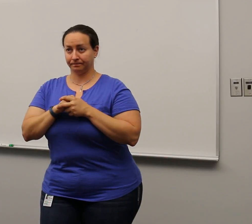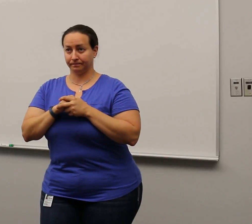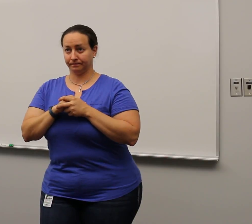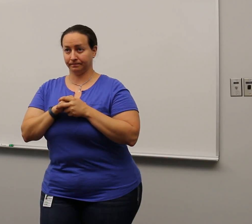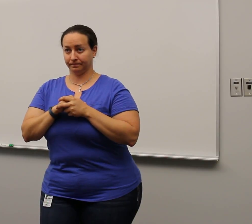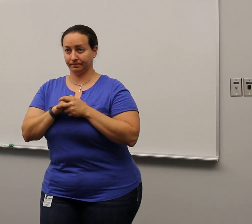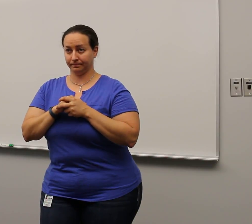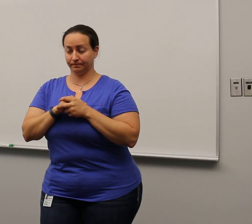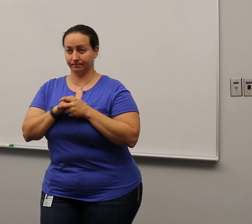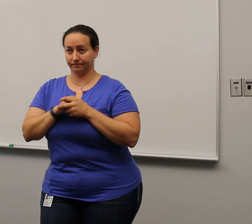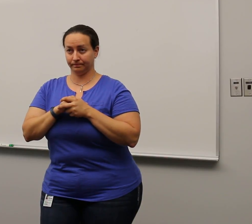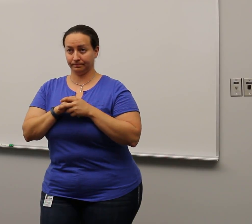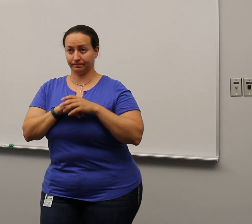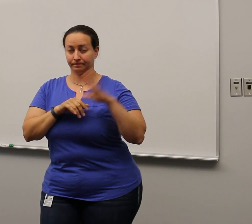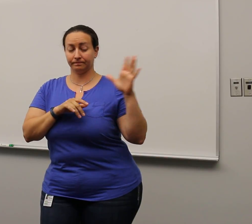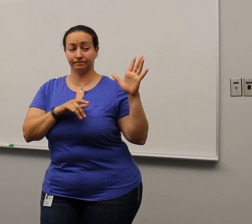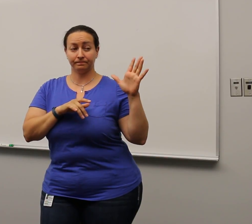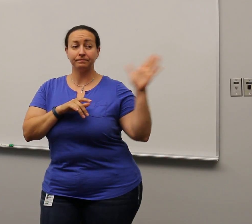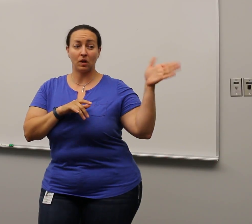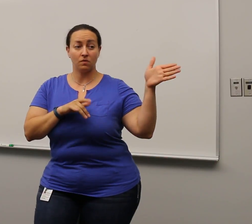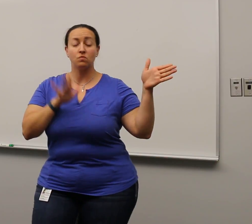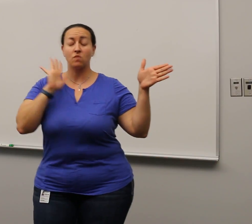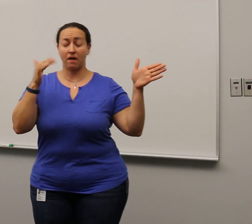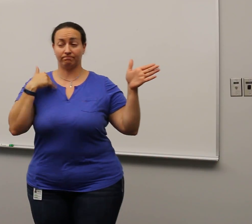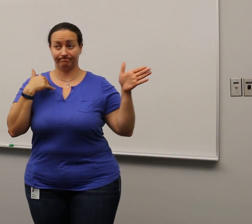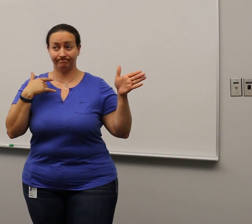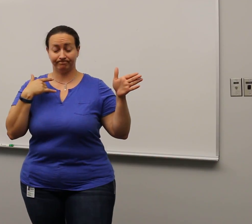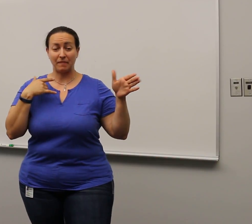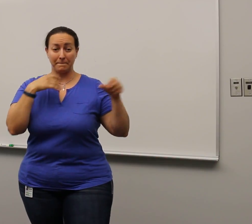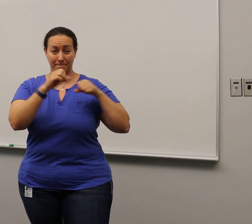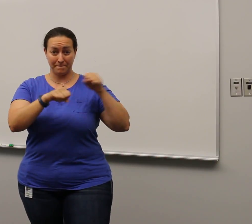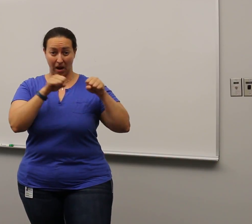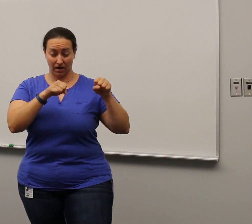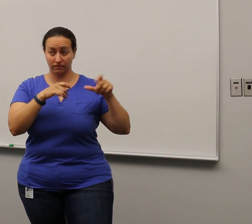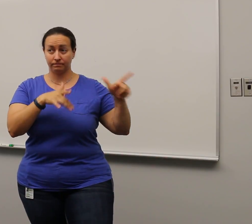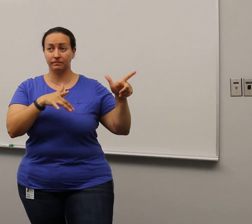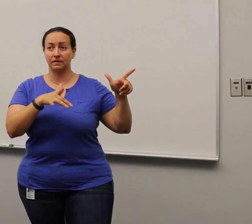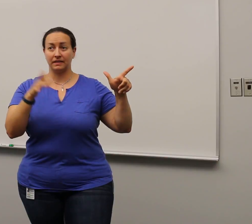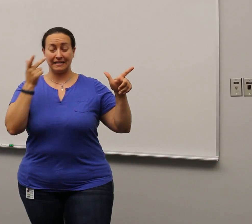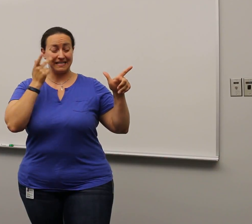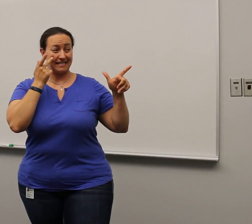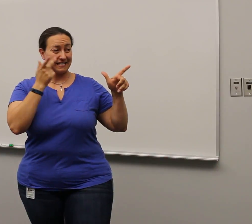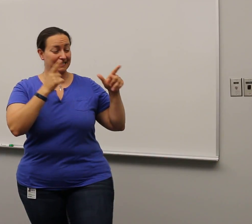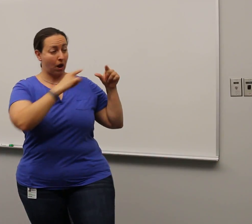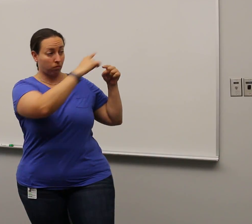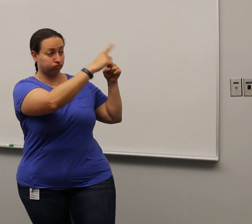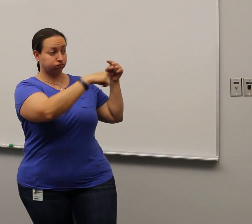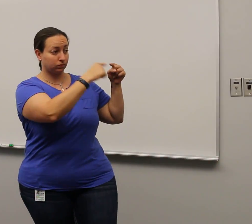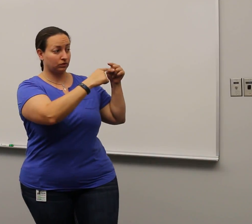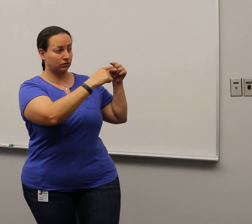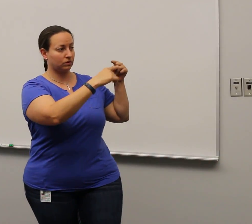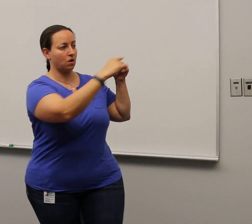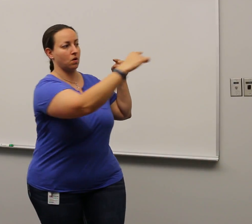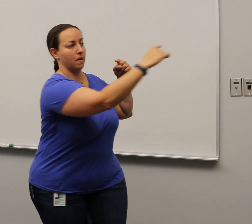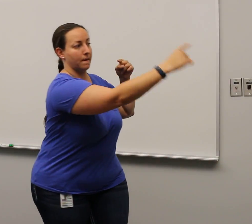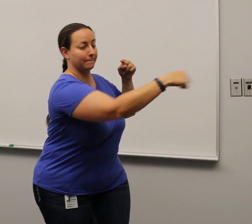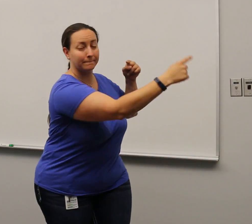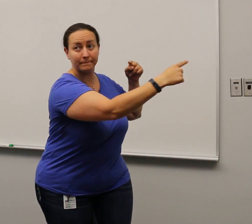motion and power from this part of our machine and we're transferring it to the rear tire, another part of our machine. Now, this is a good example